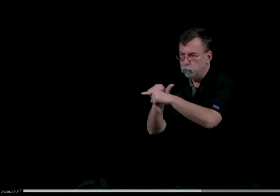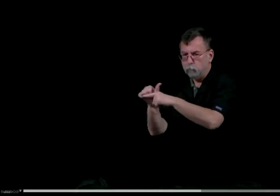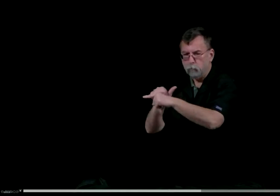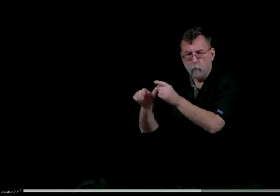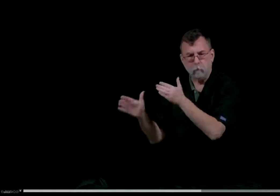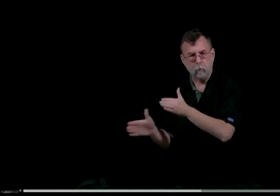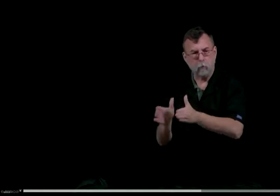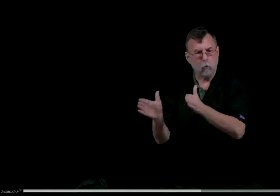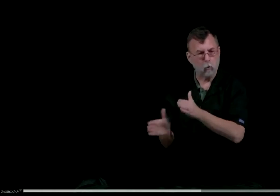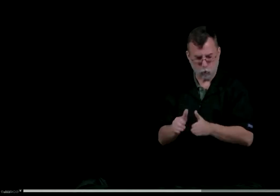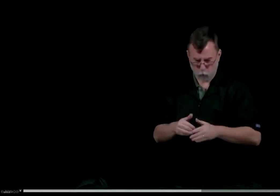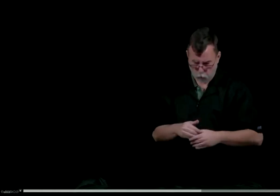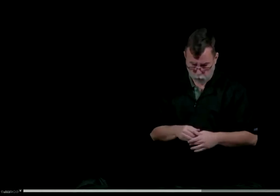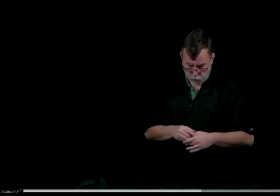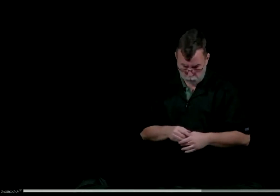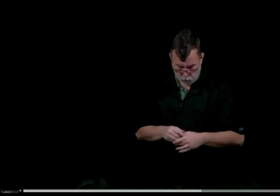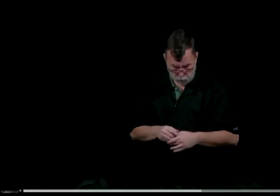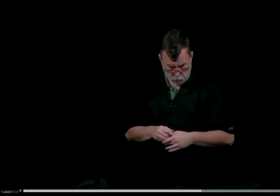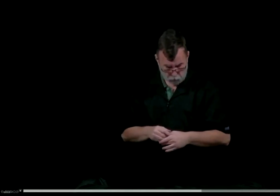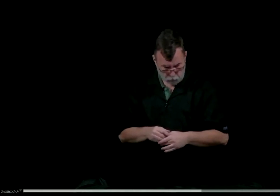for something. Just continue that training